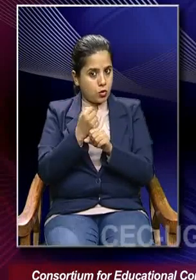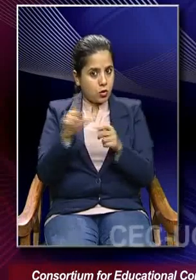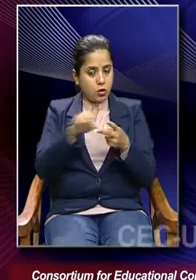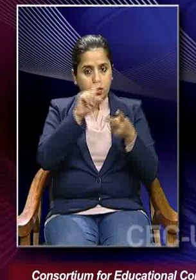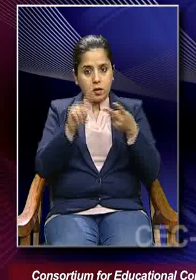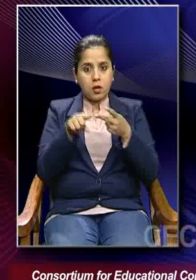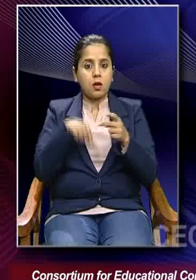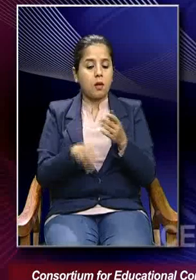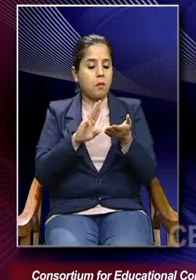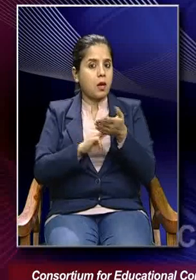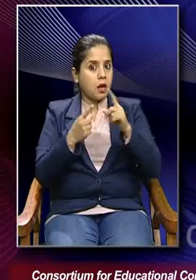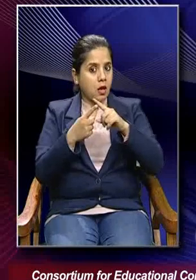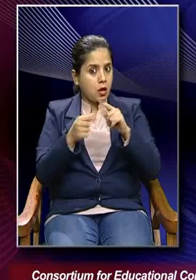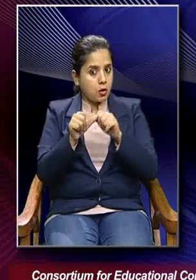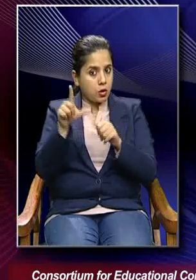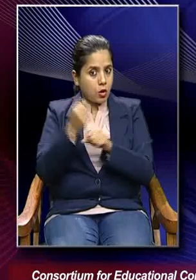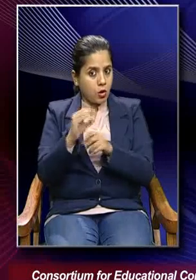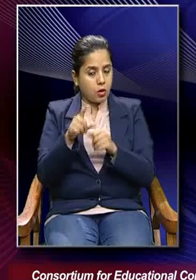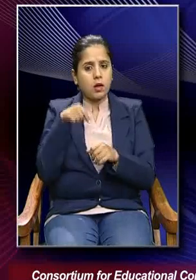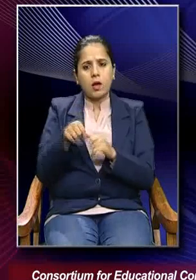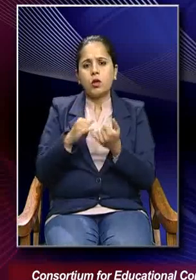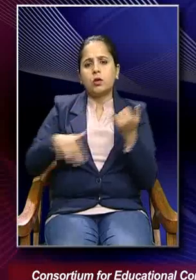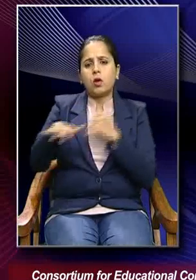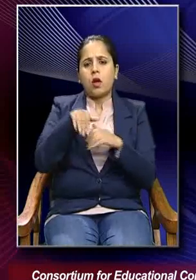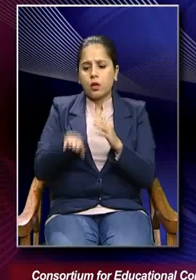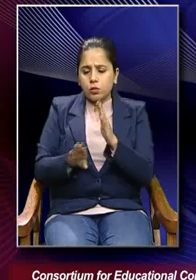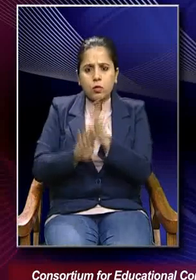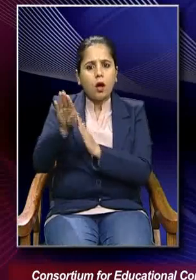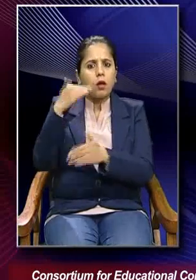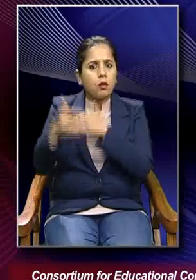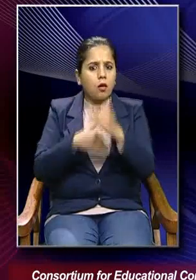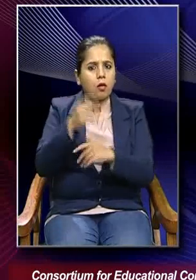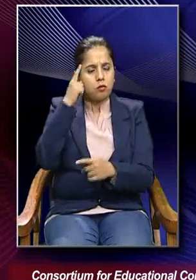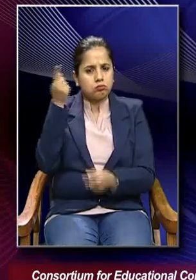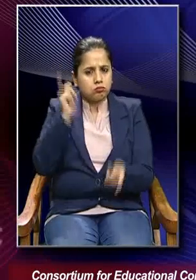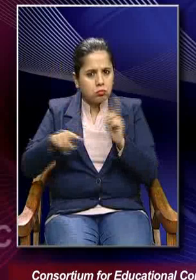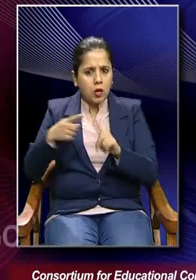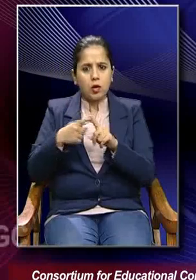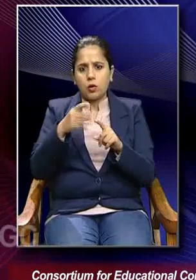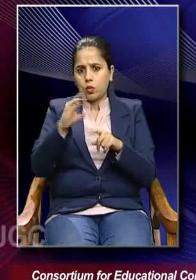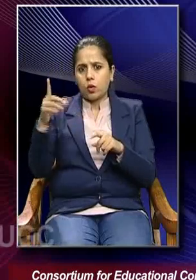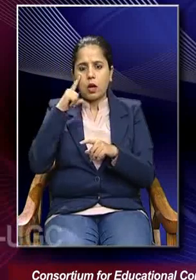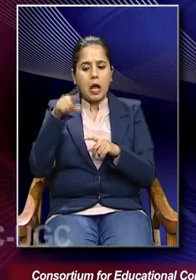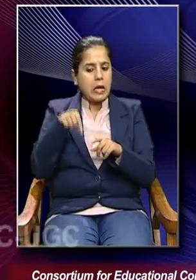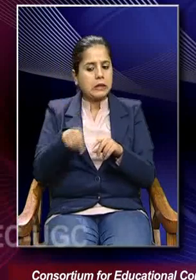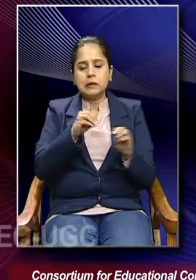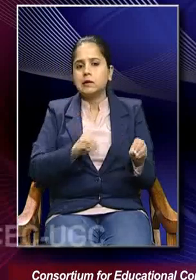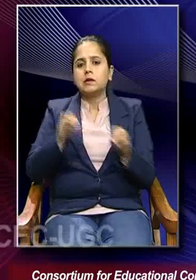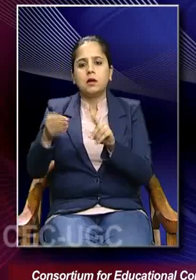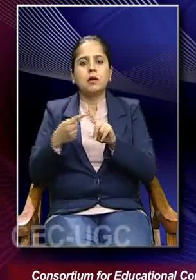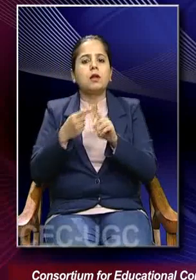oriented. As society started developing tools, techniques, there was a shift from theology